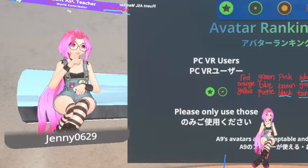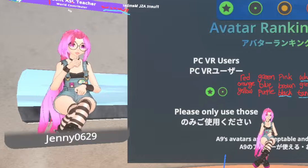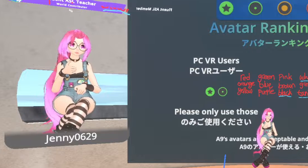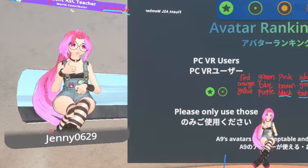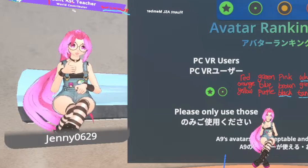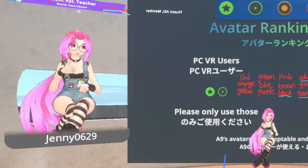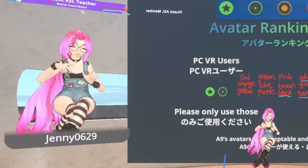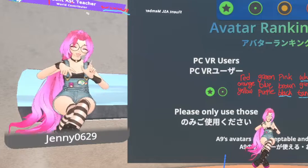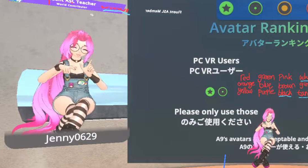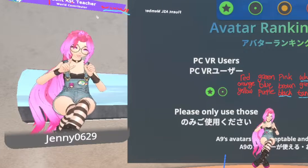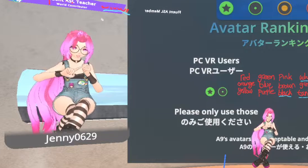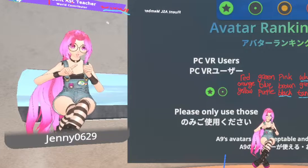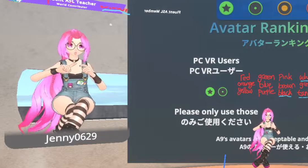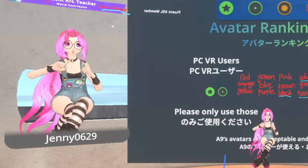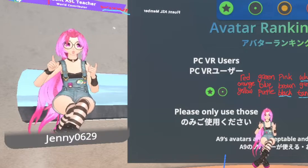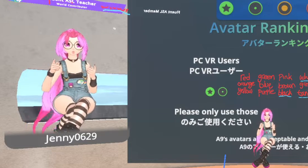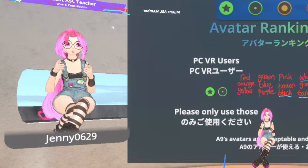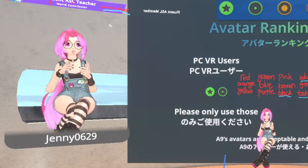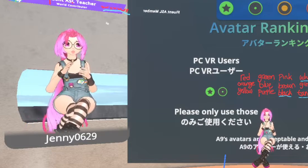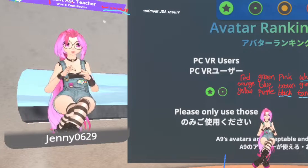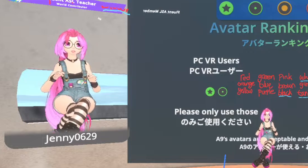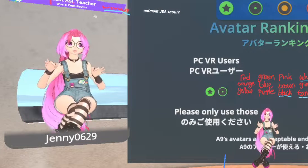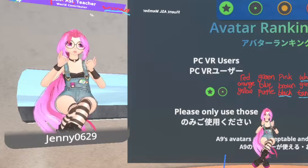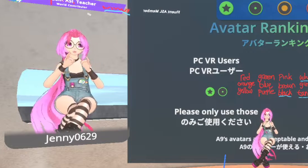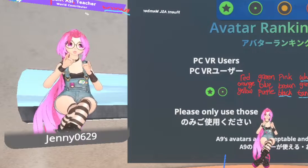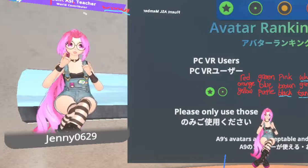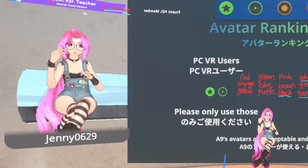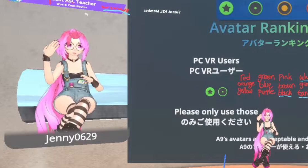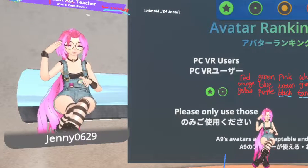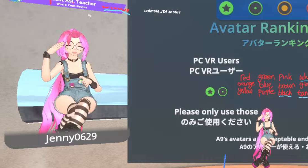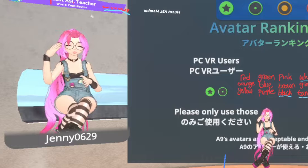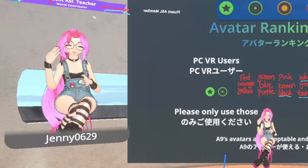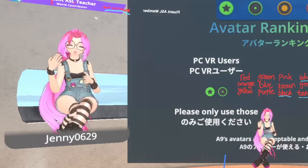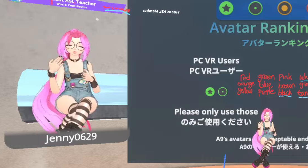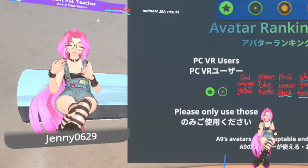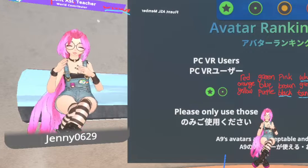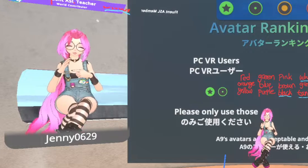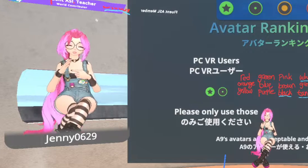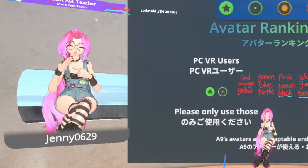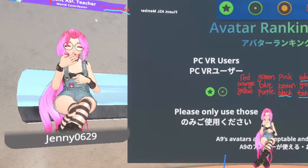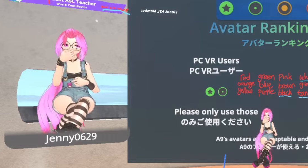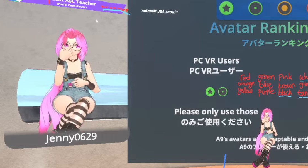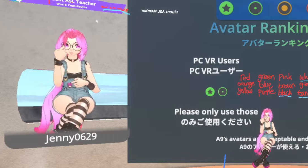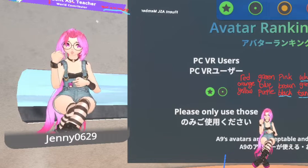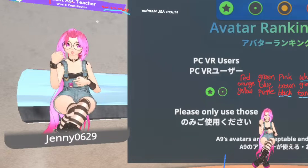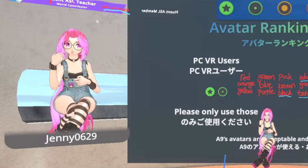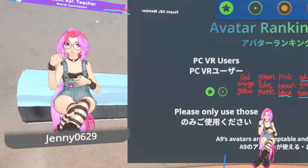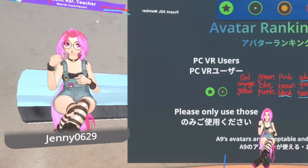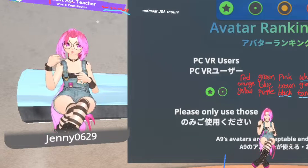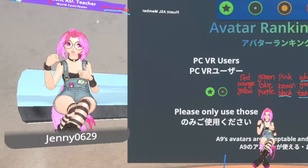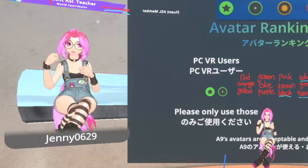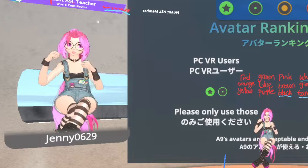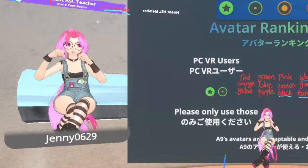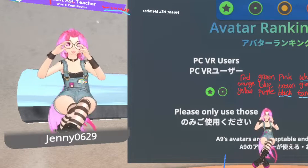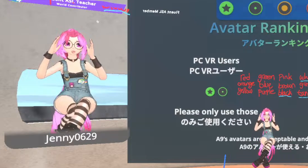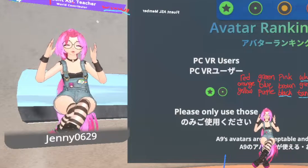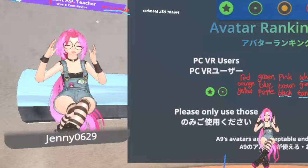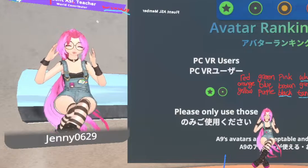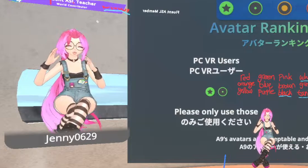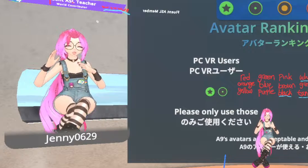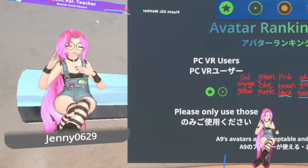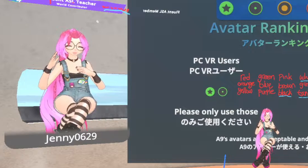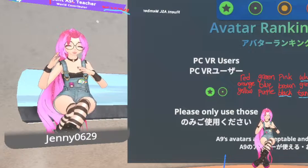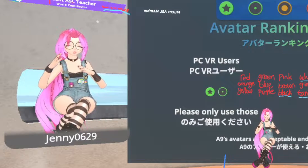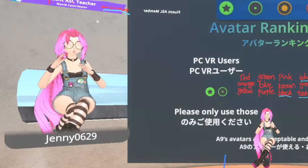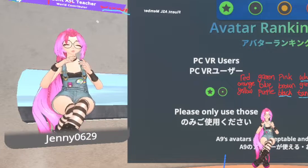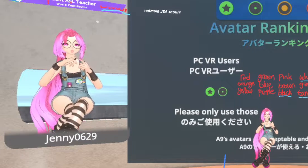to use it. So it's not the N-word, but it is important to know that this exists because you get to open